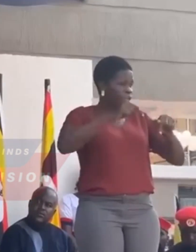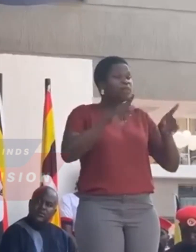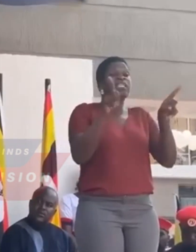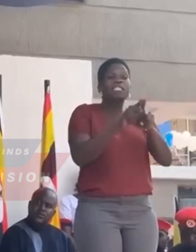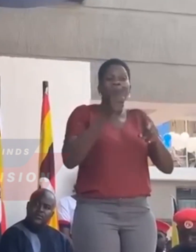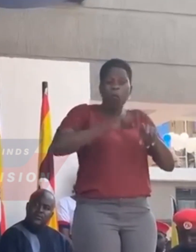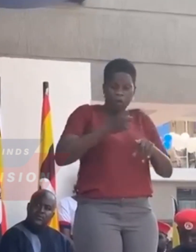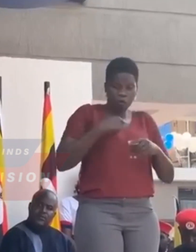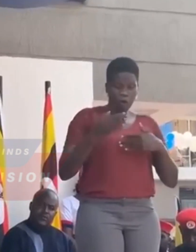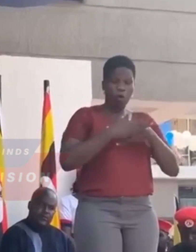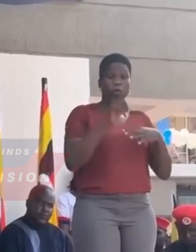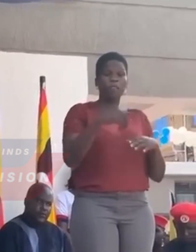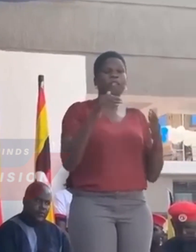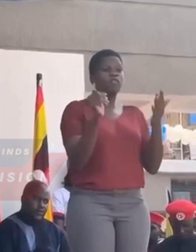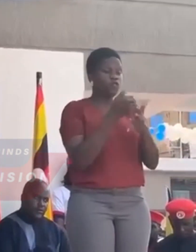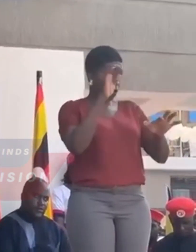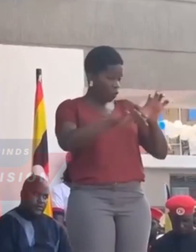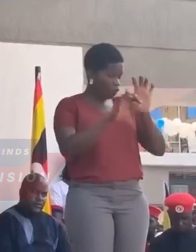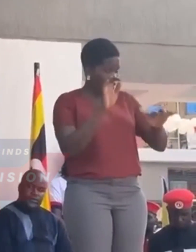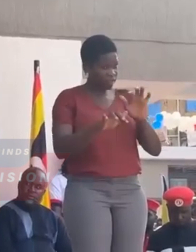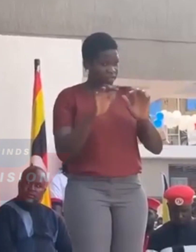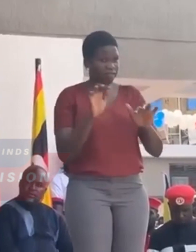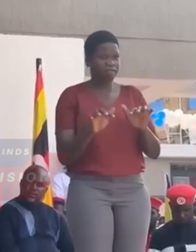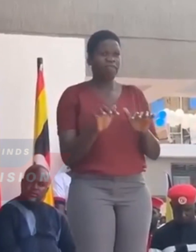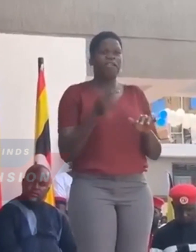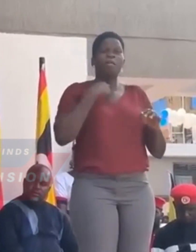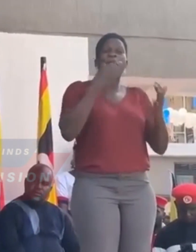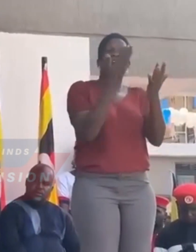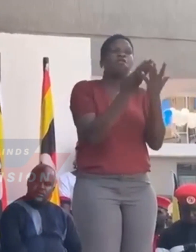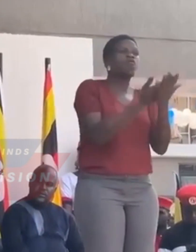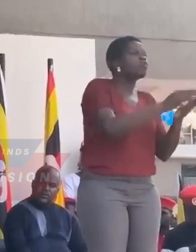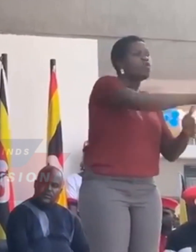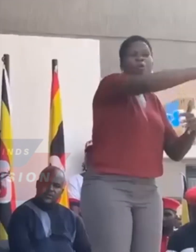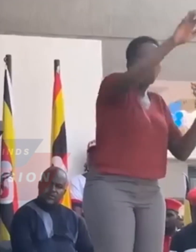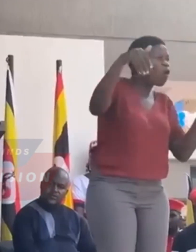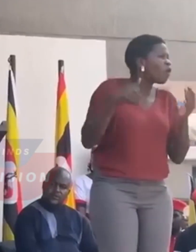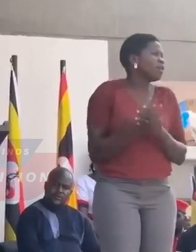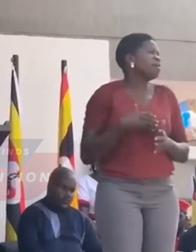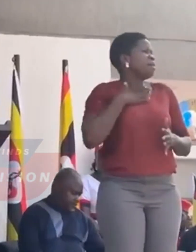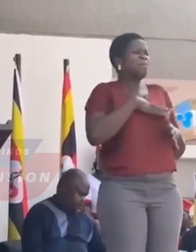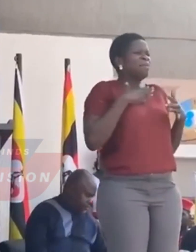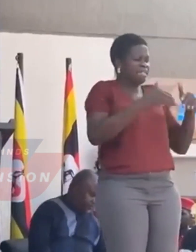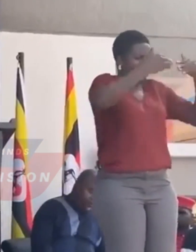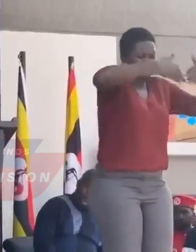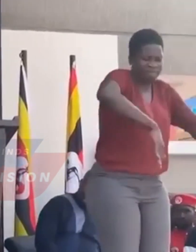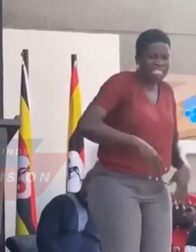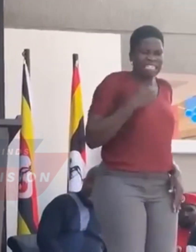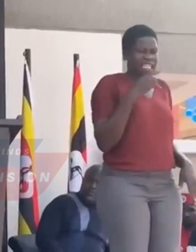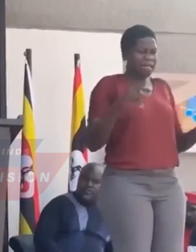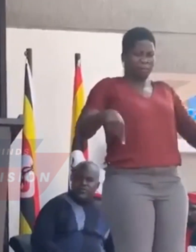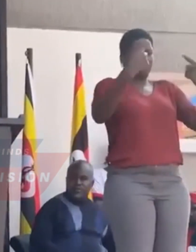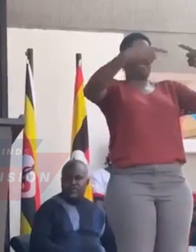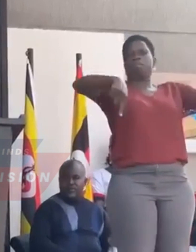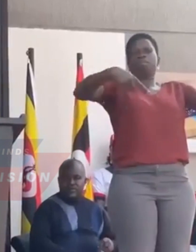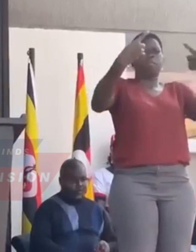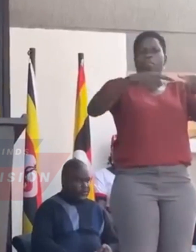as we open this new headquarter, ladies and gentlemen, I request all of us to avoid having that sense of a rivalism